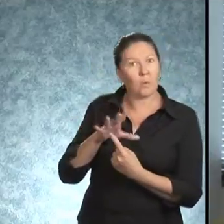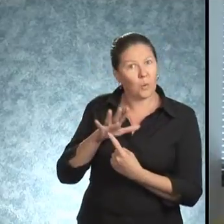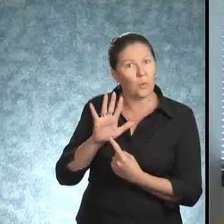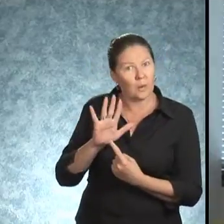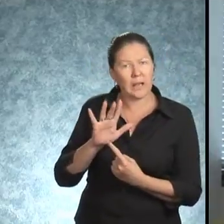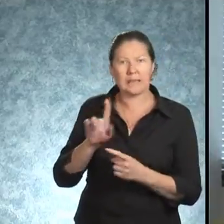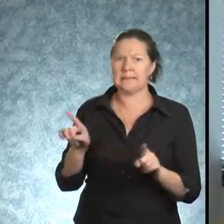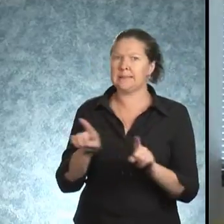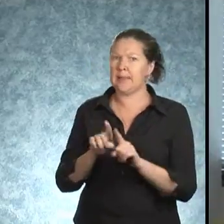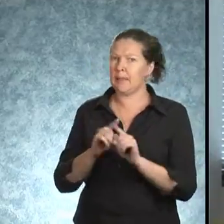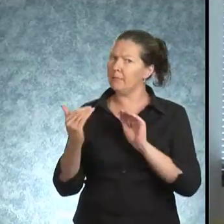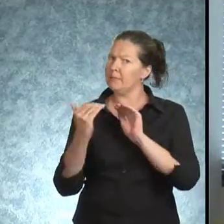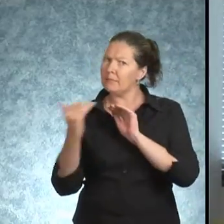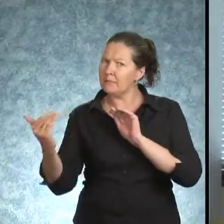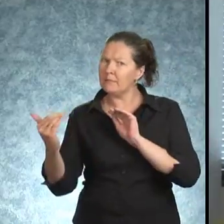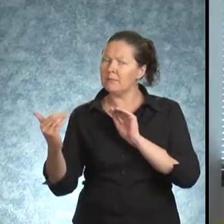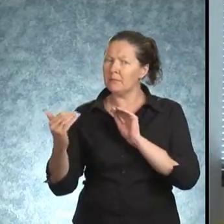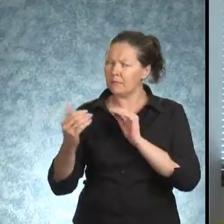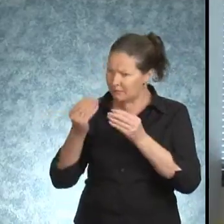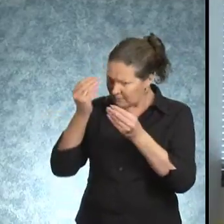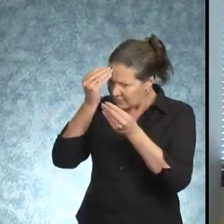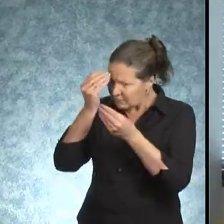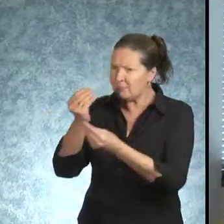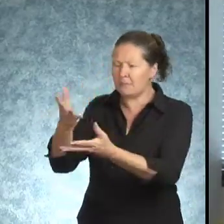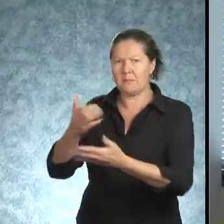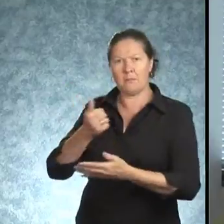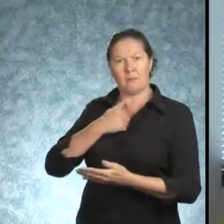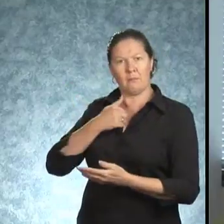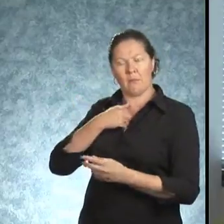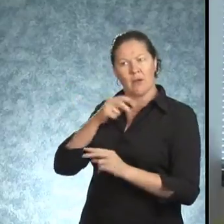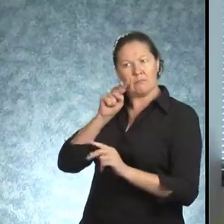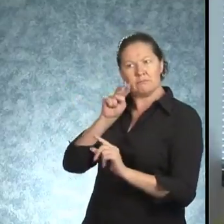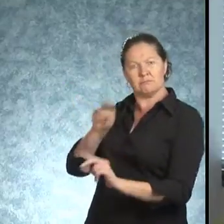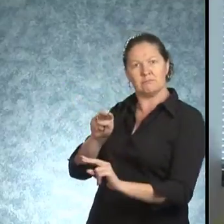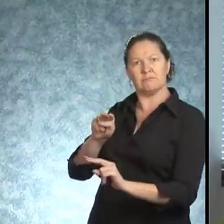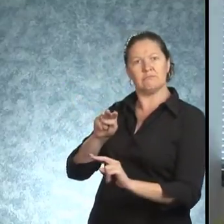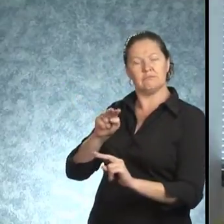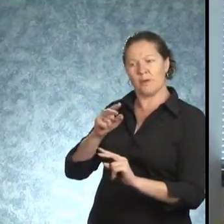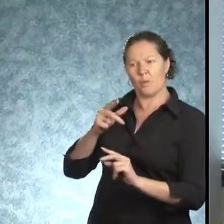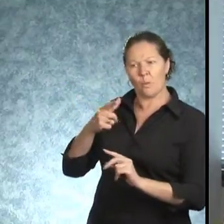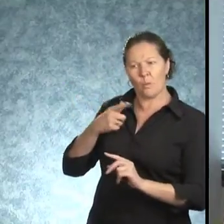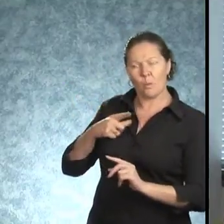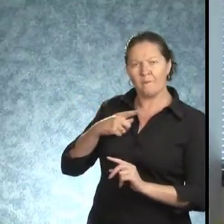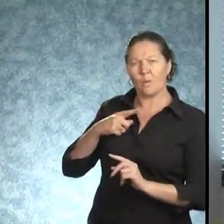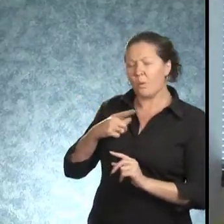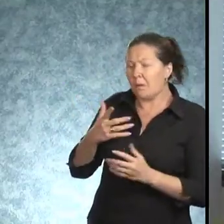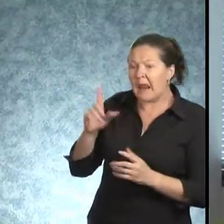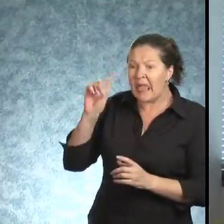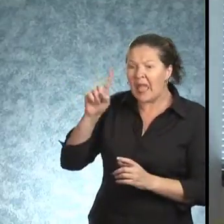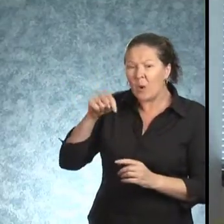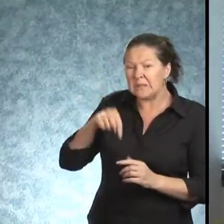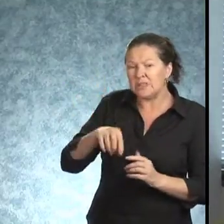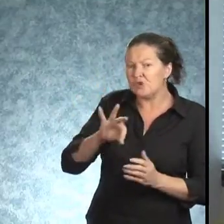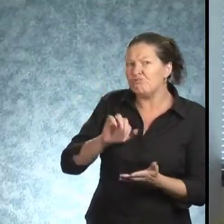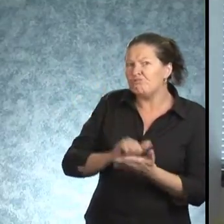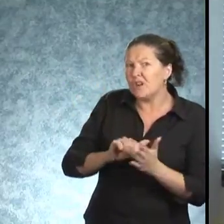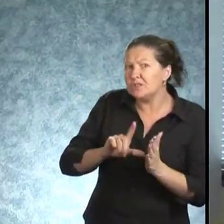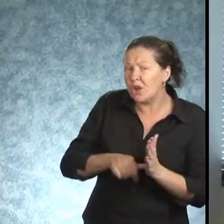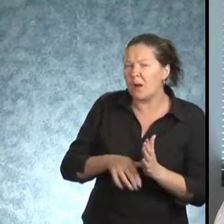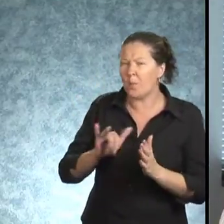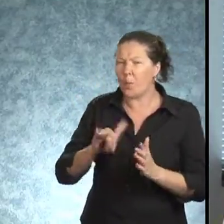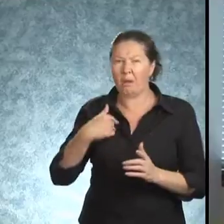from, it's just as important to be able to let them know where you're at and why it might not be a good time for you, or why it's not